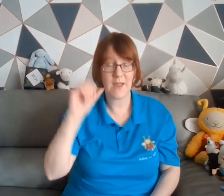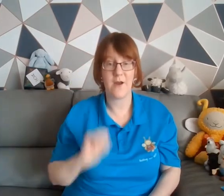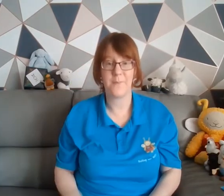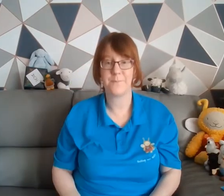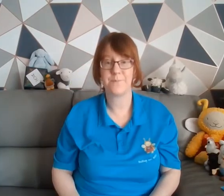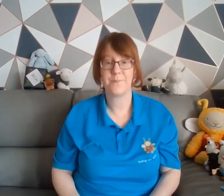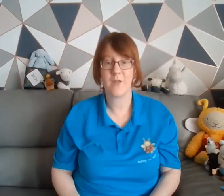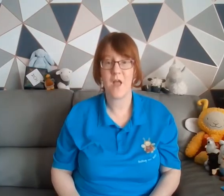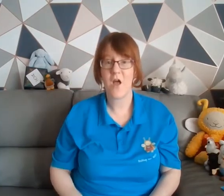Claire.